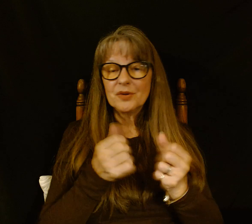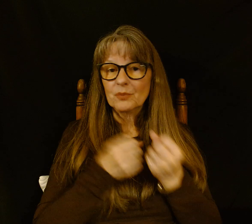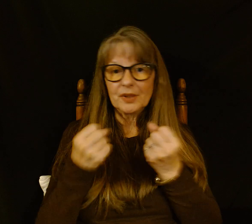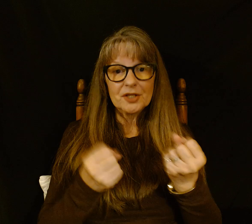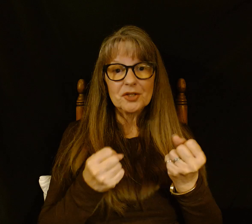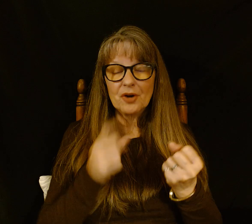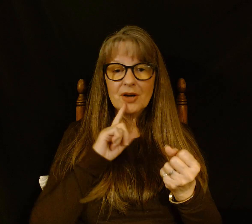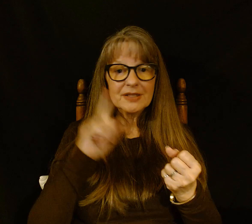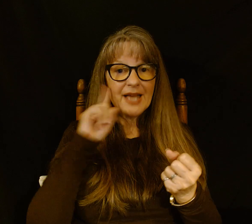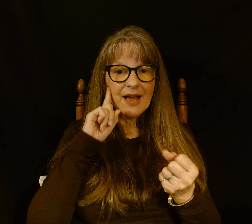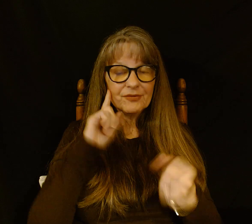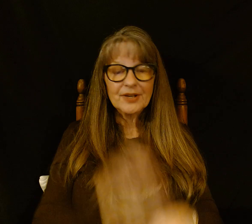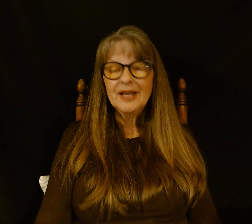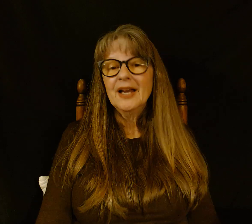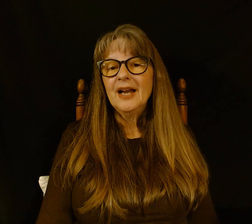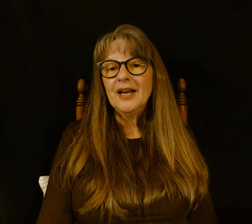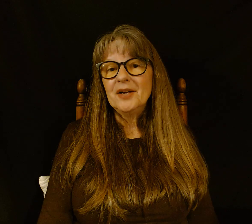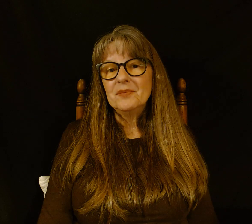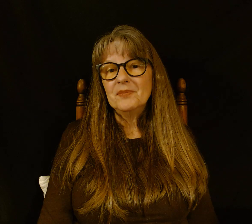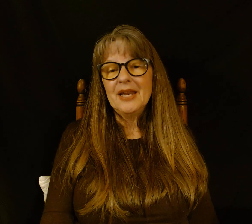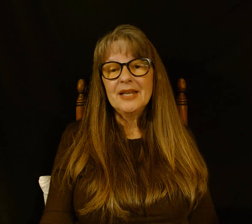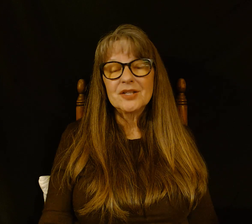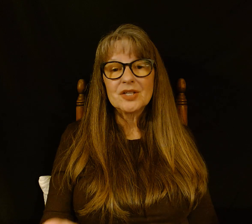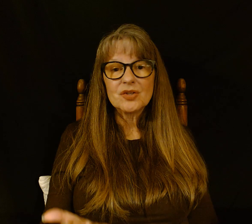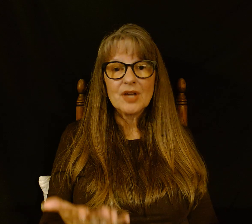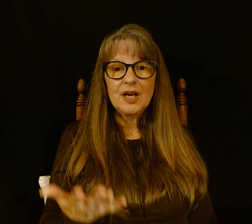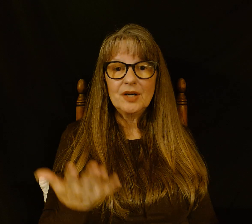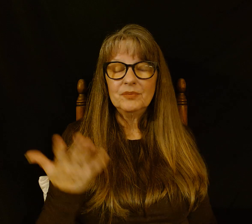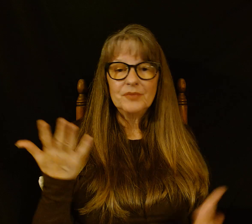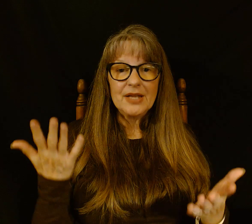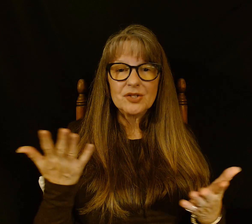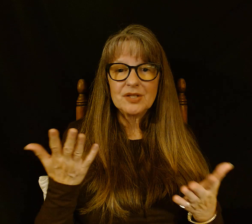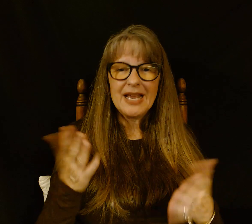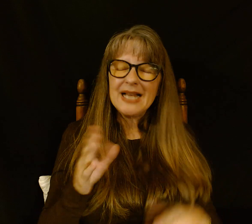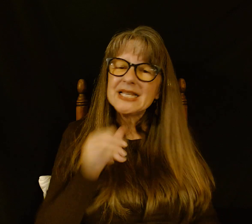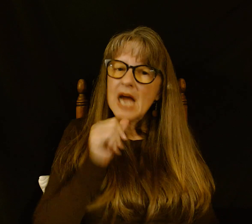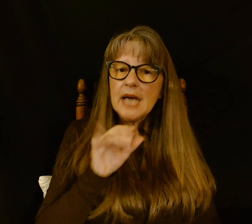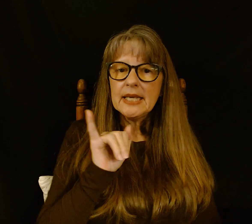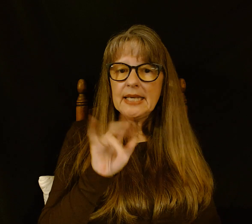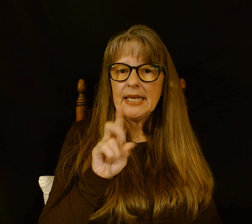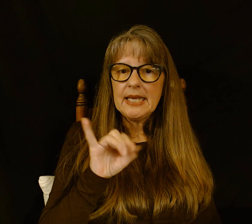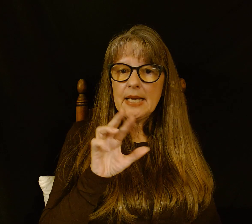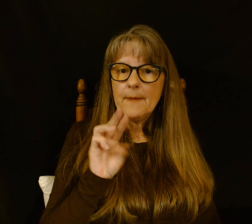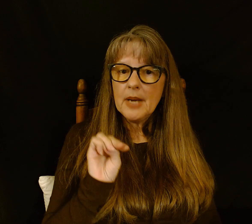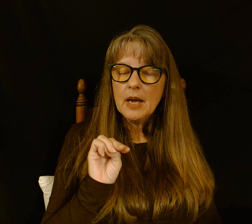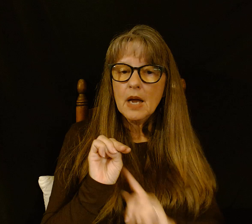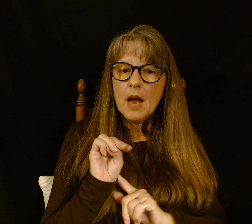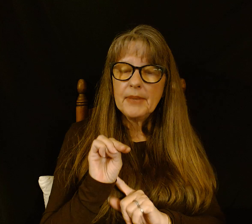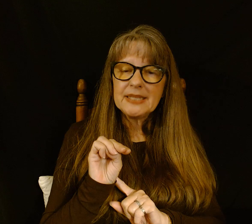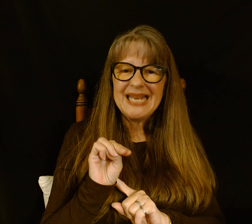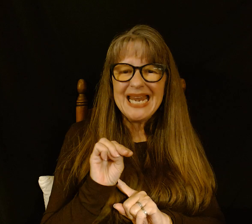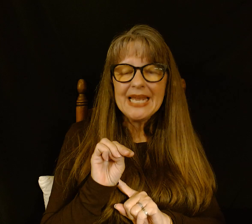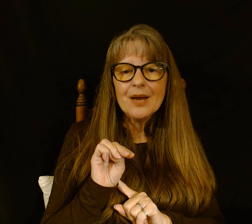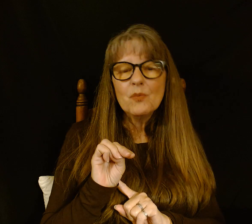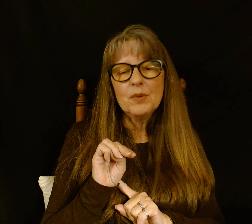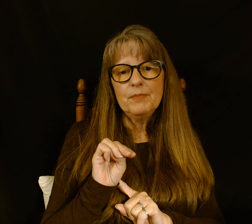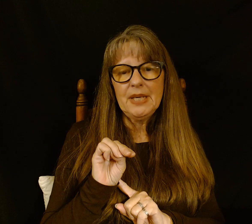really strong def. And it's not an idiom, because an idiom would be,